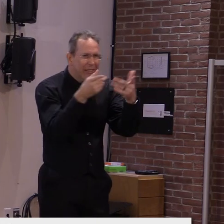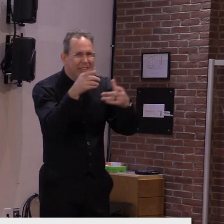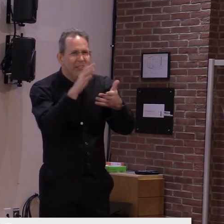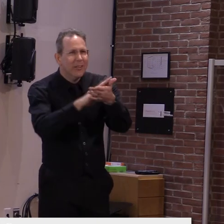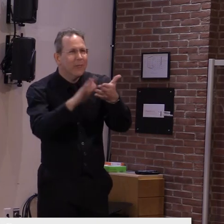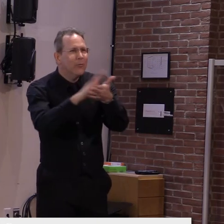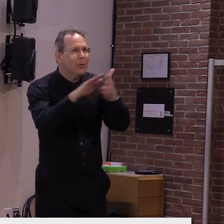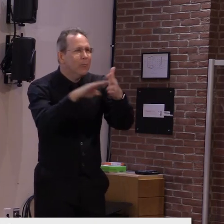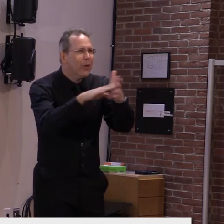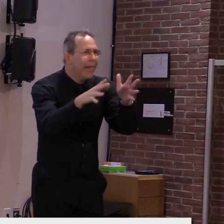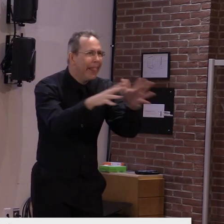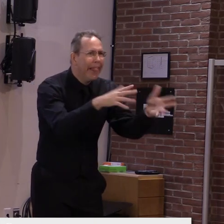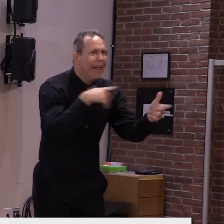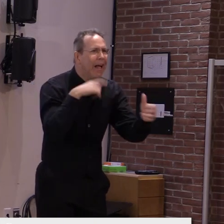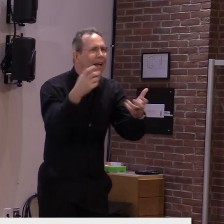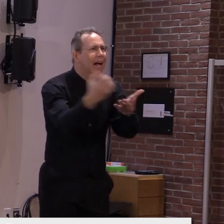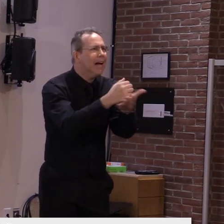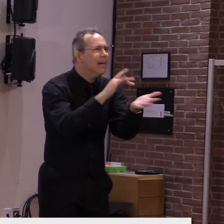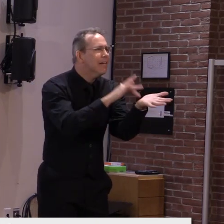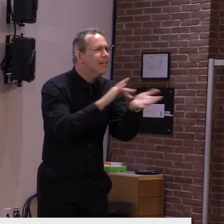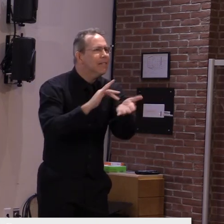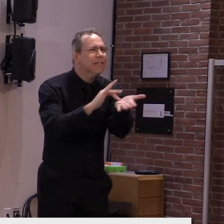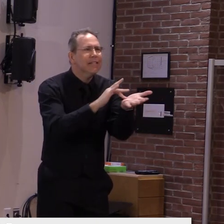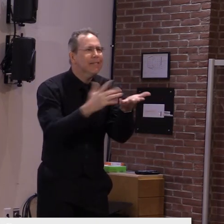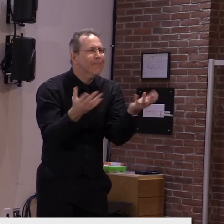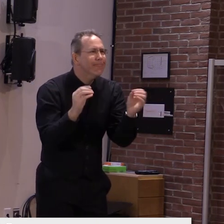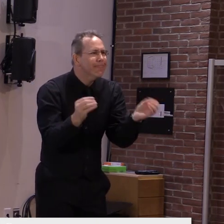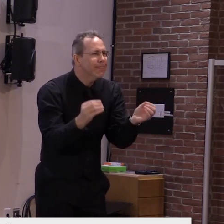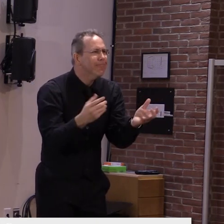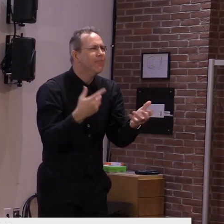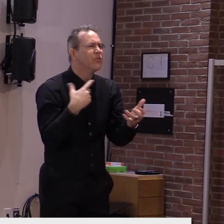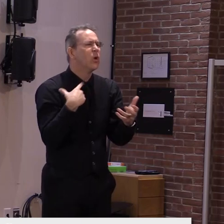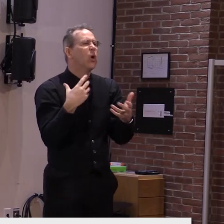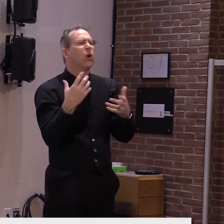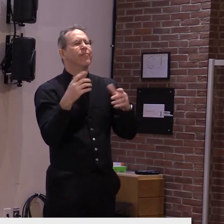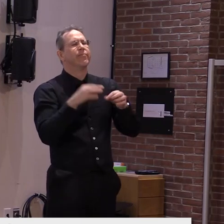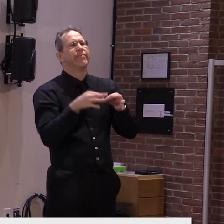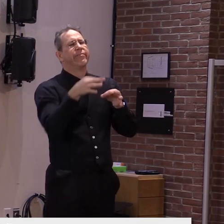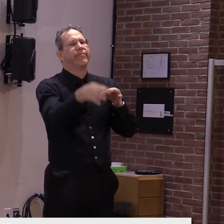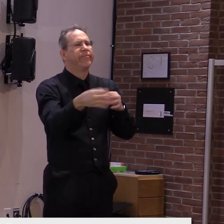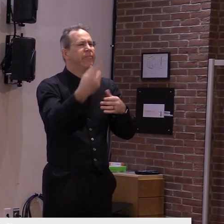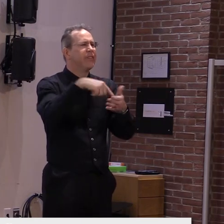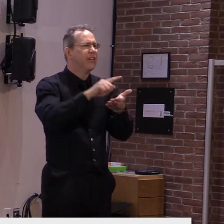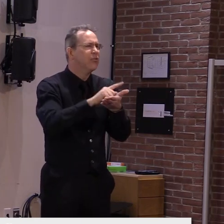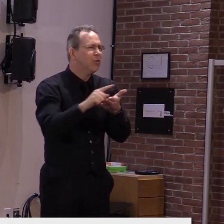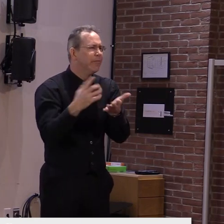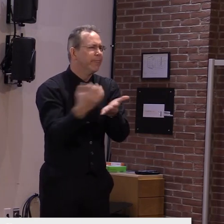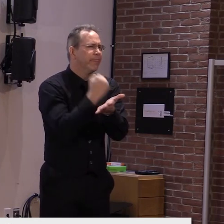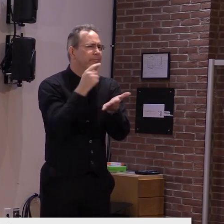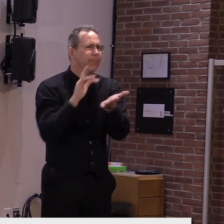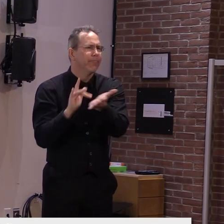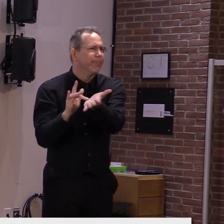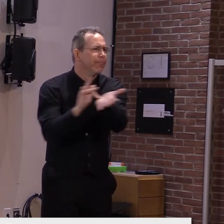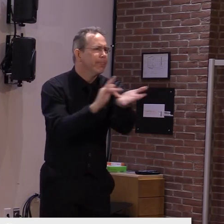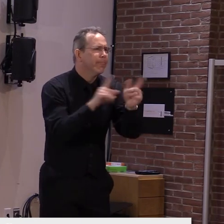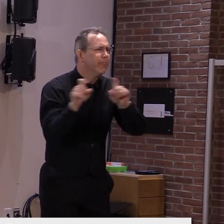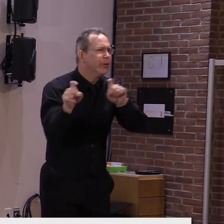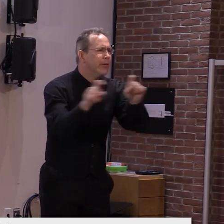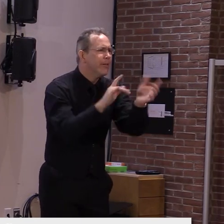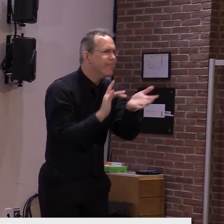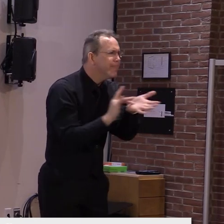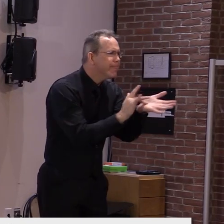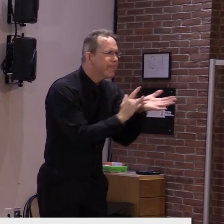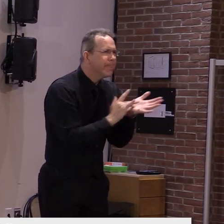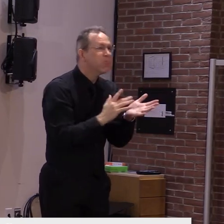We will start the testing again next week. From an operations standpoint, much of our planning work this week